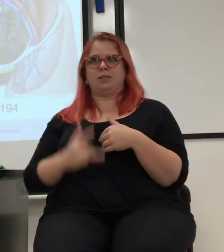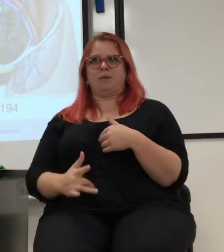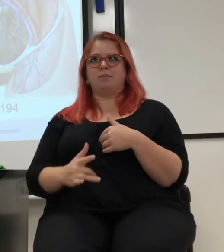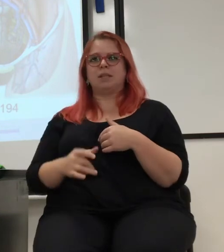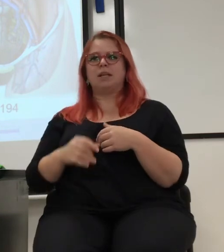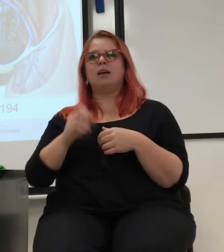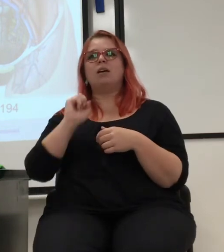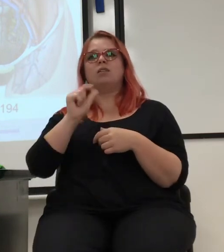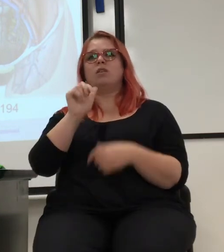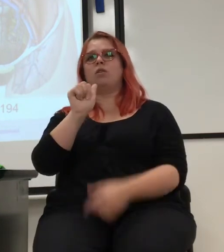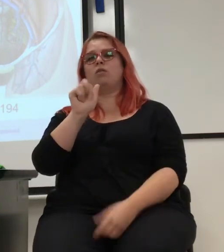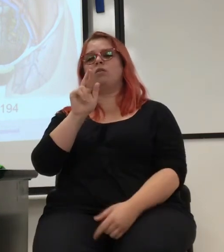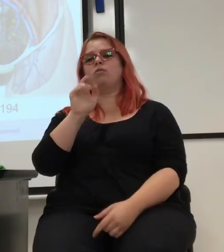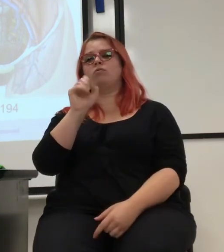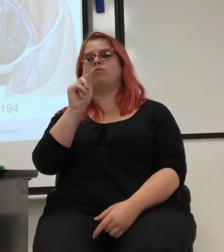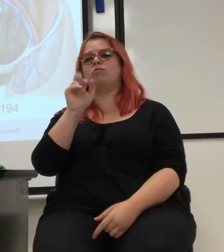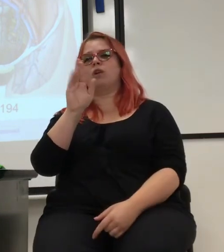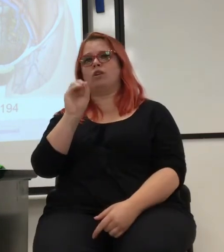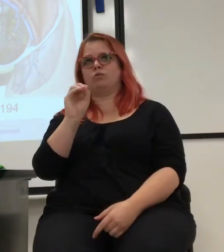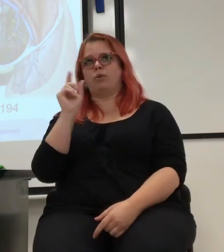there, it's all retro.